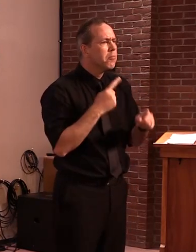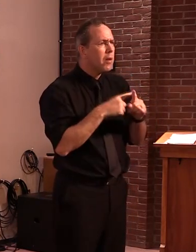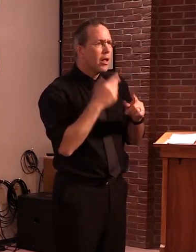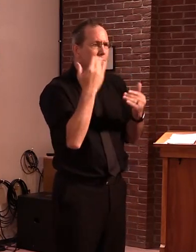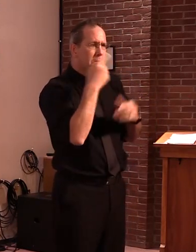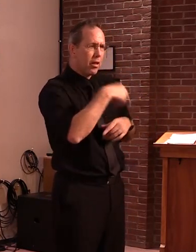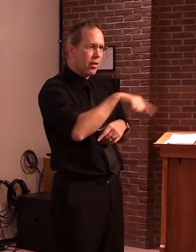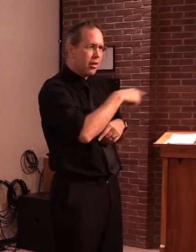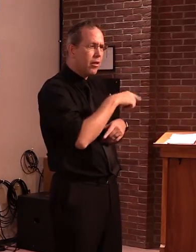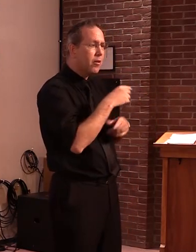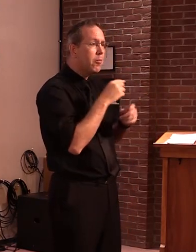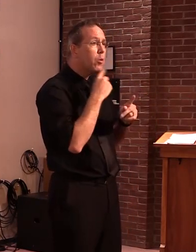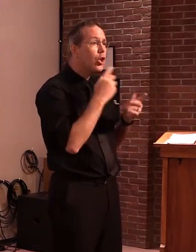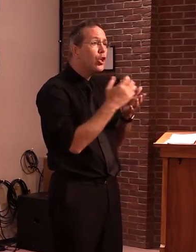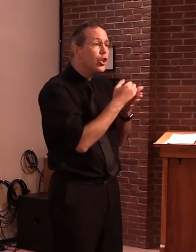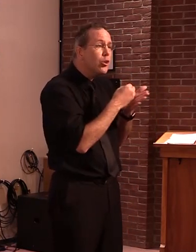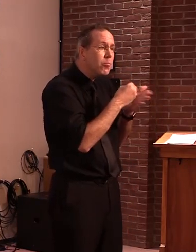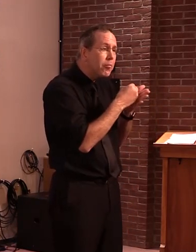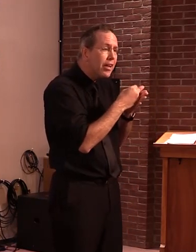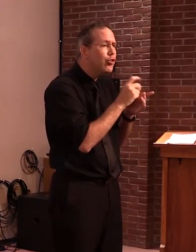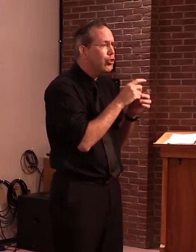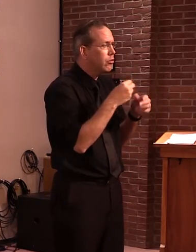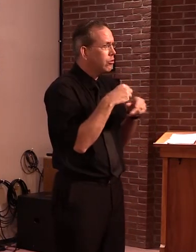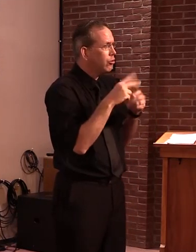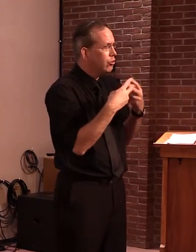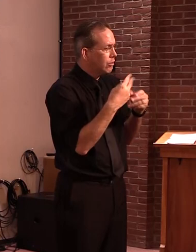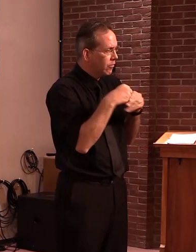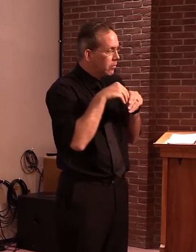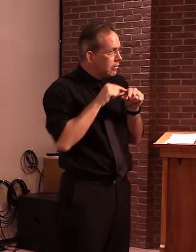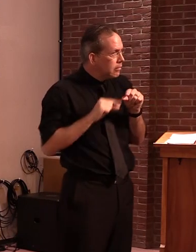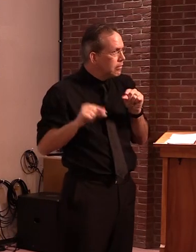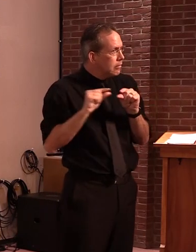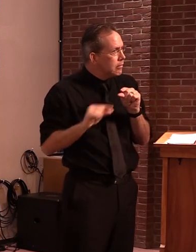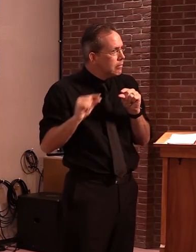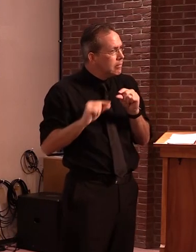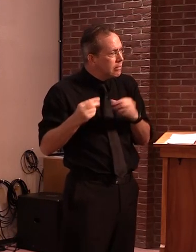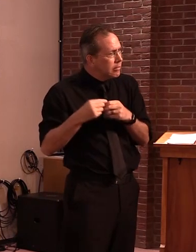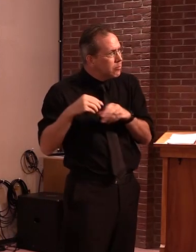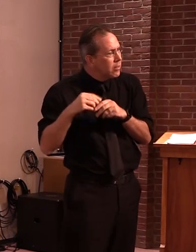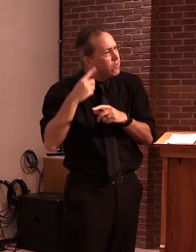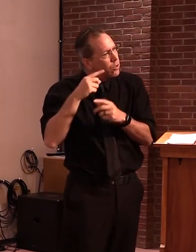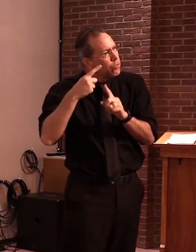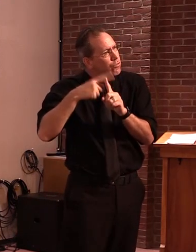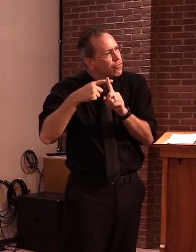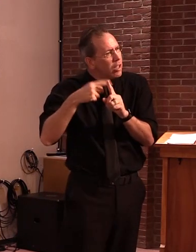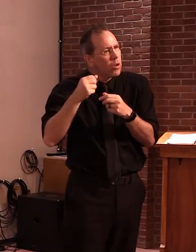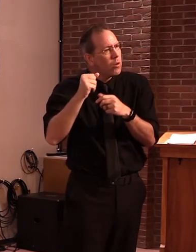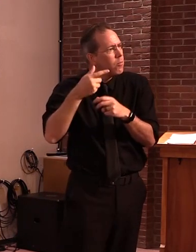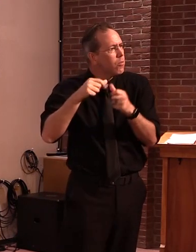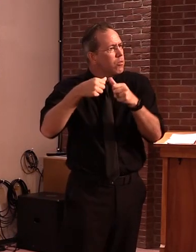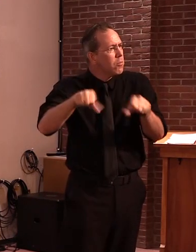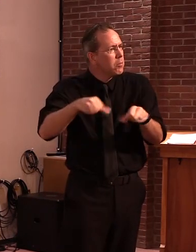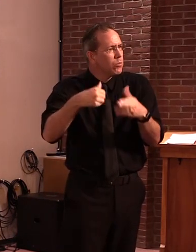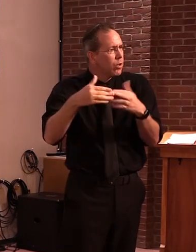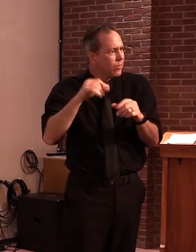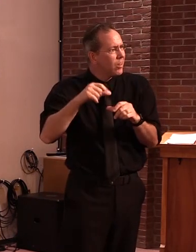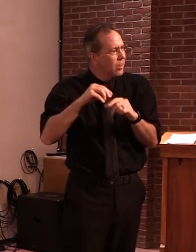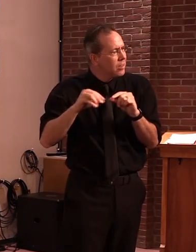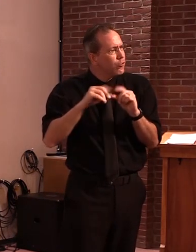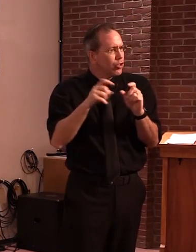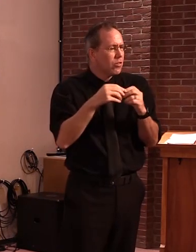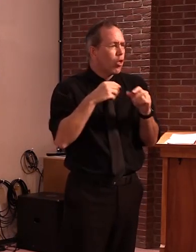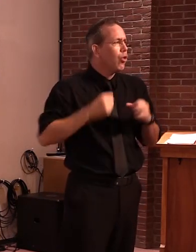income to the cost of housing in this facility. As you know, we waived all of